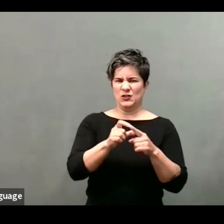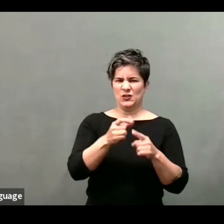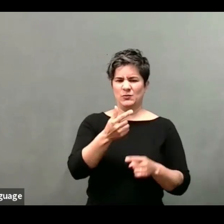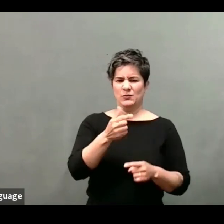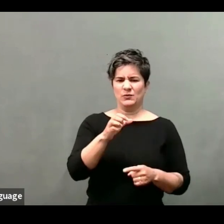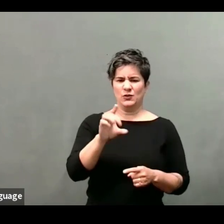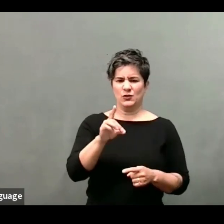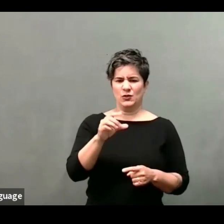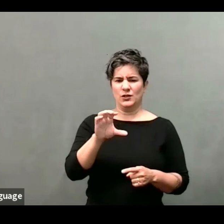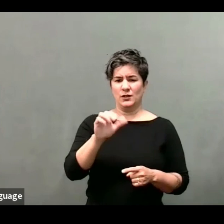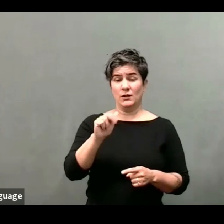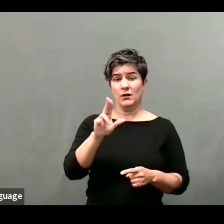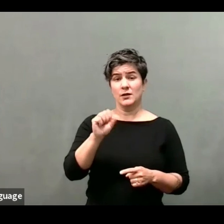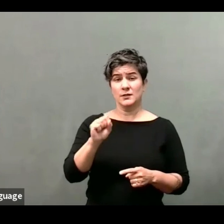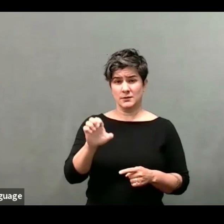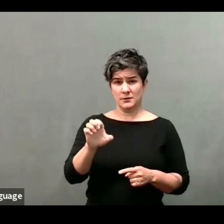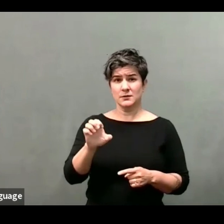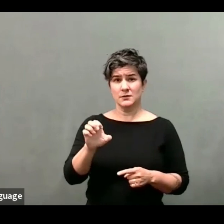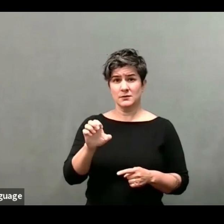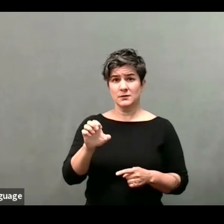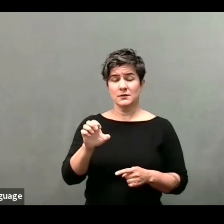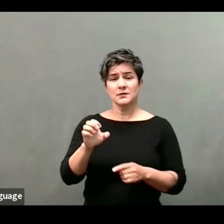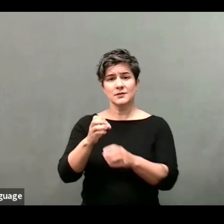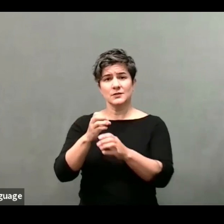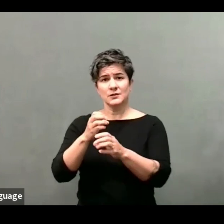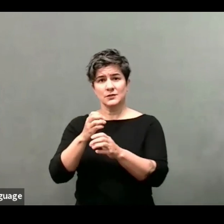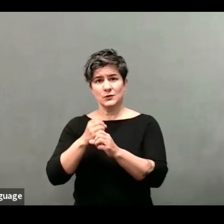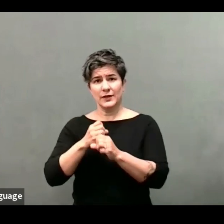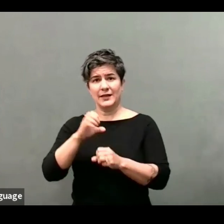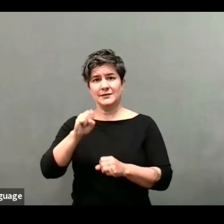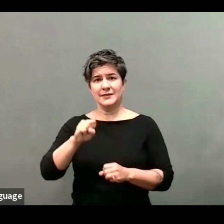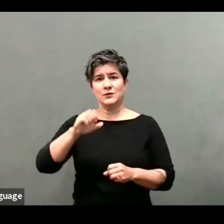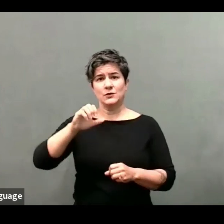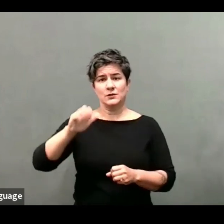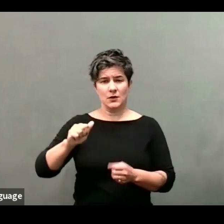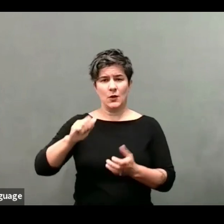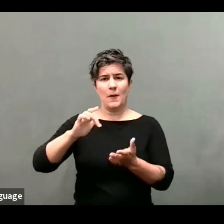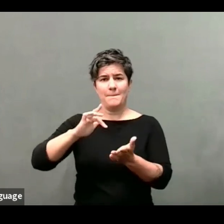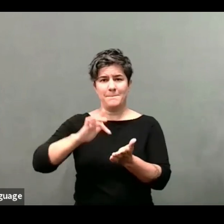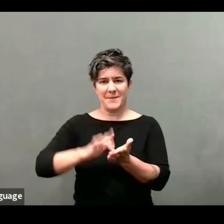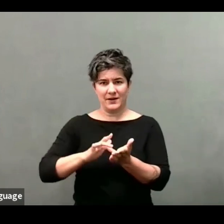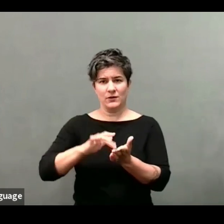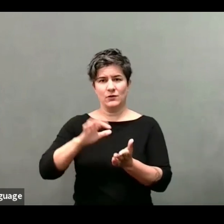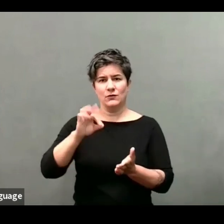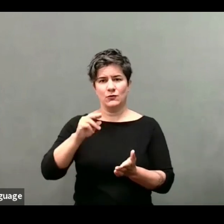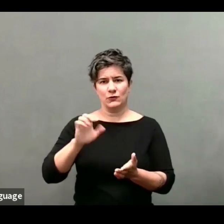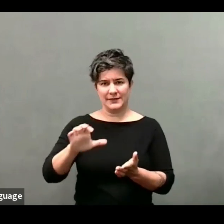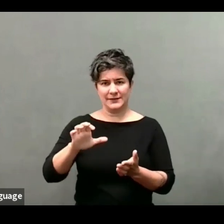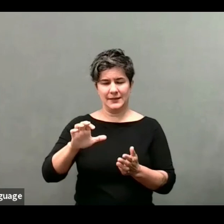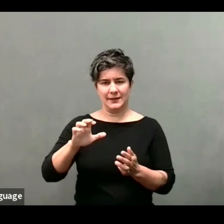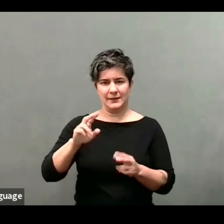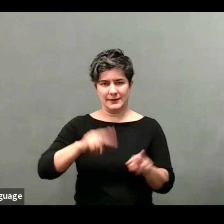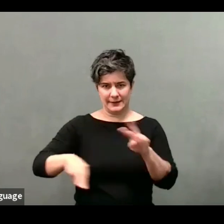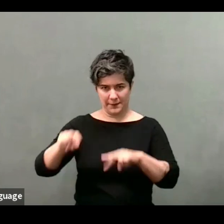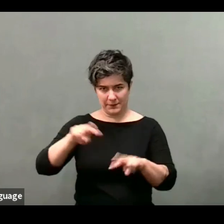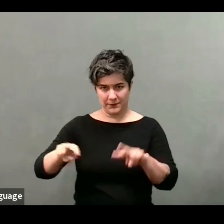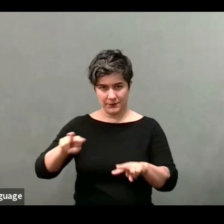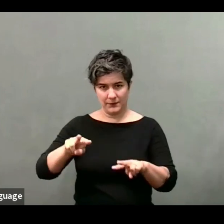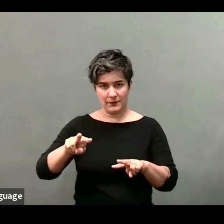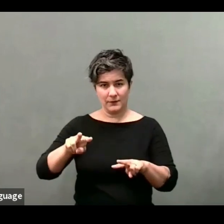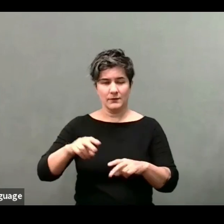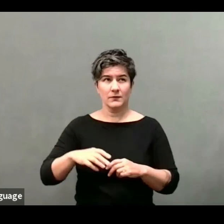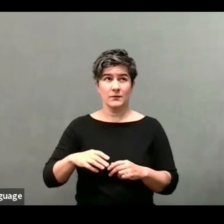better word, good cause is to get a sexual assault medical forensic exam. So I think this may be